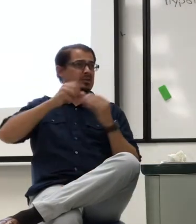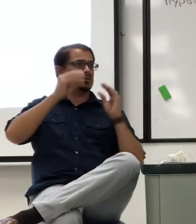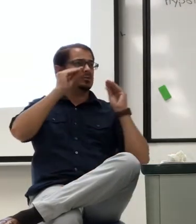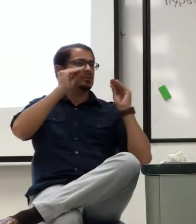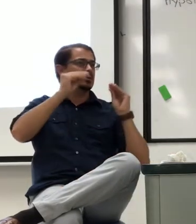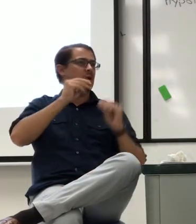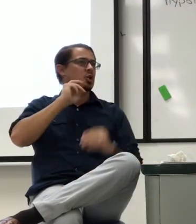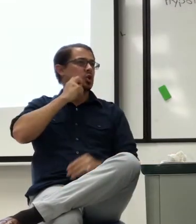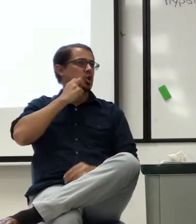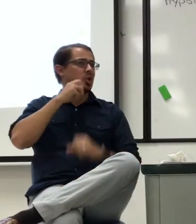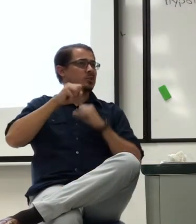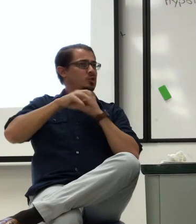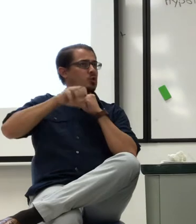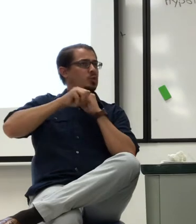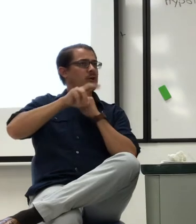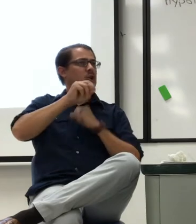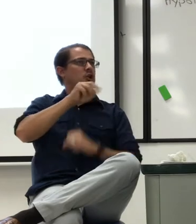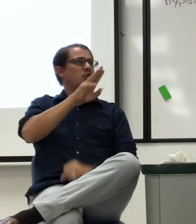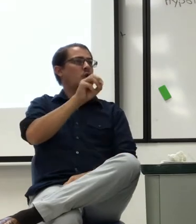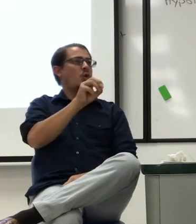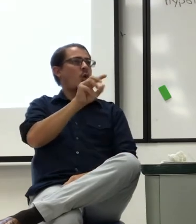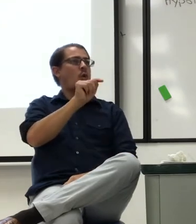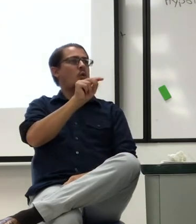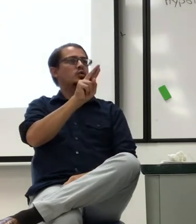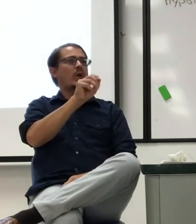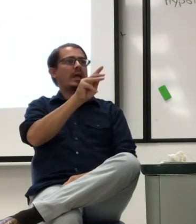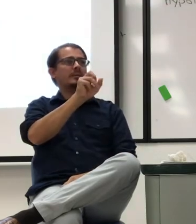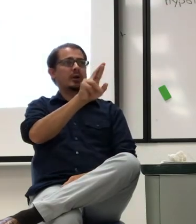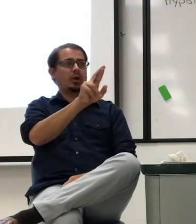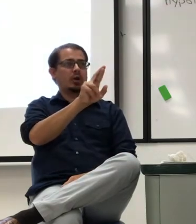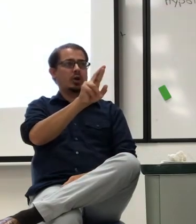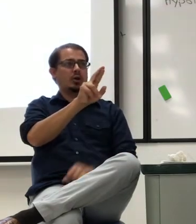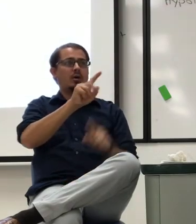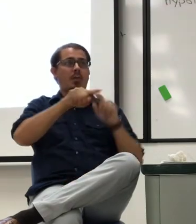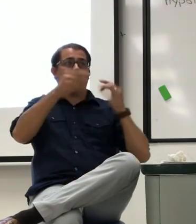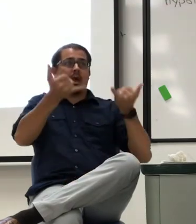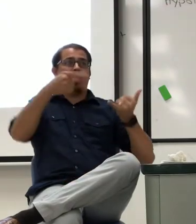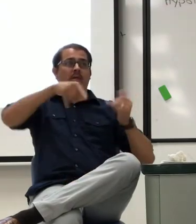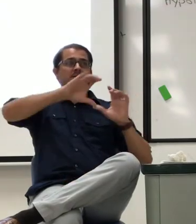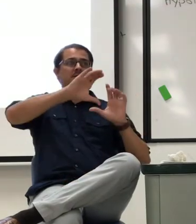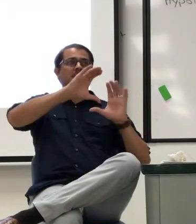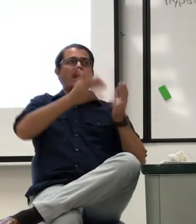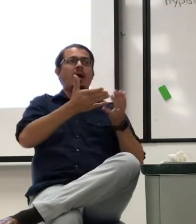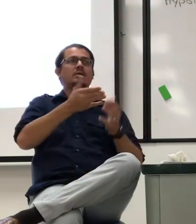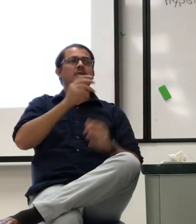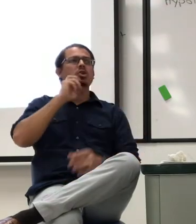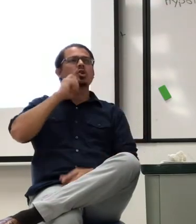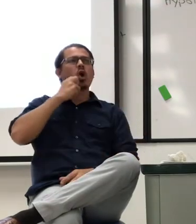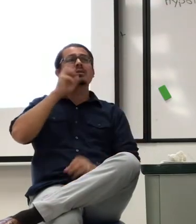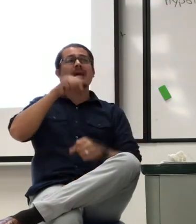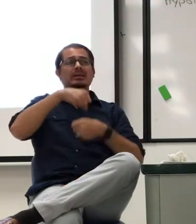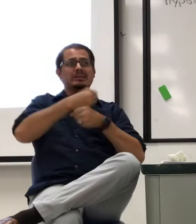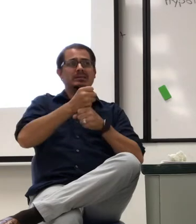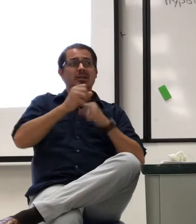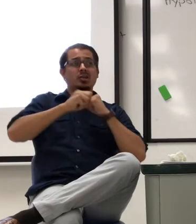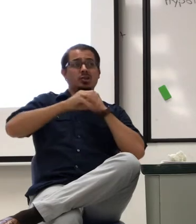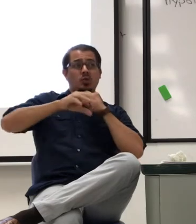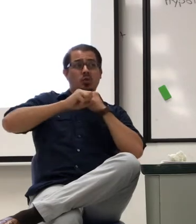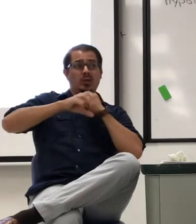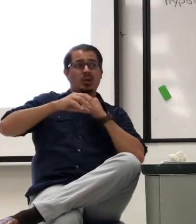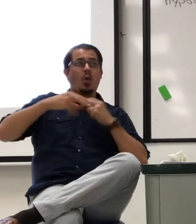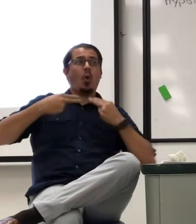neurons secrete neurotransmitters. But here we're seeing neurons can synthesize and secrete